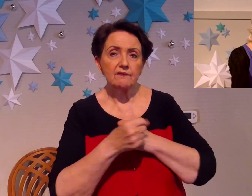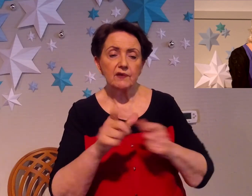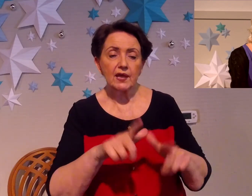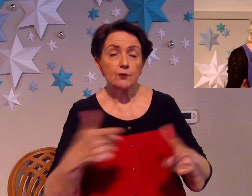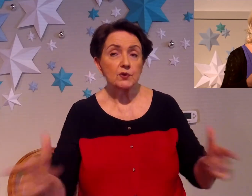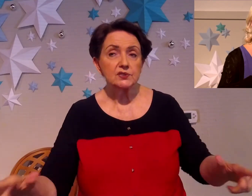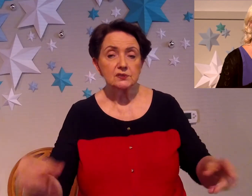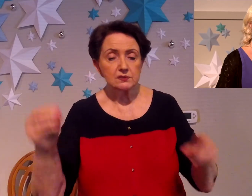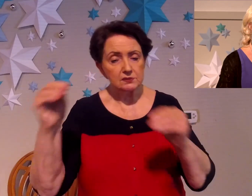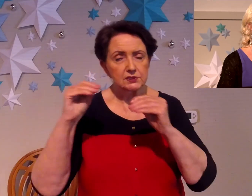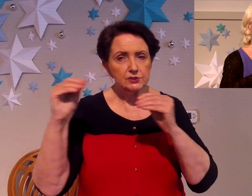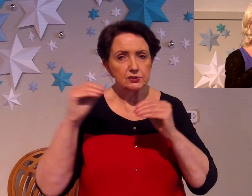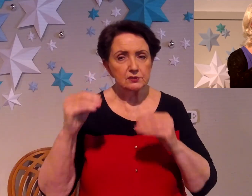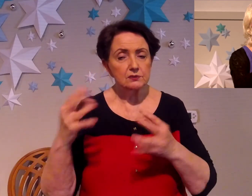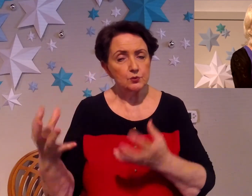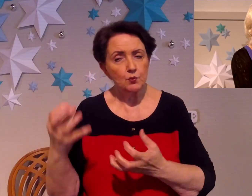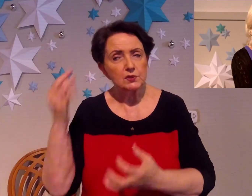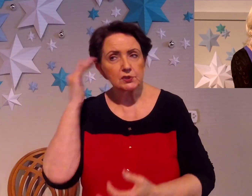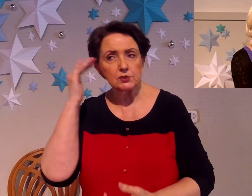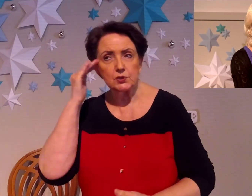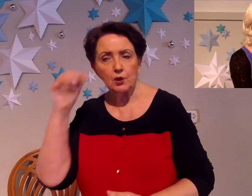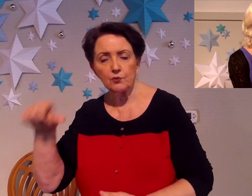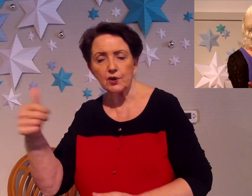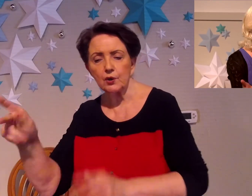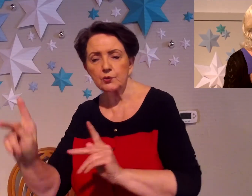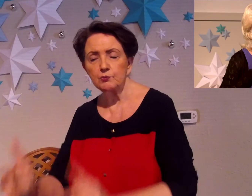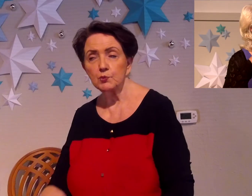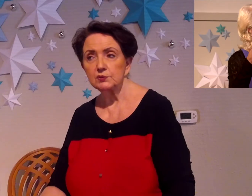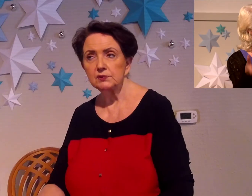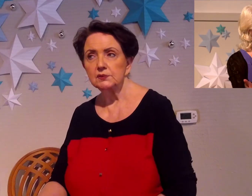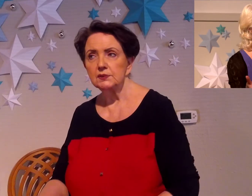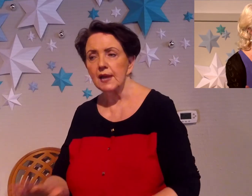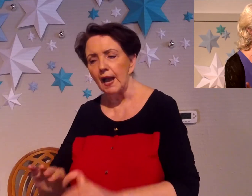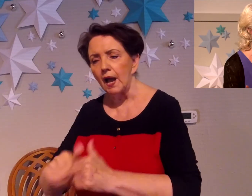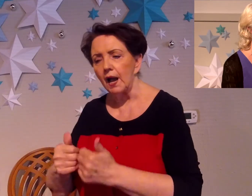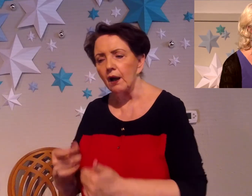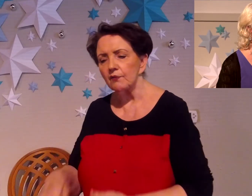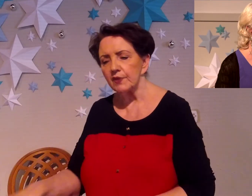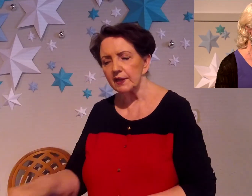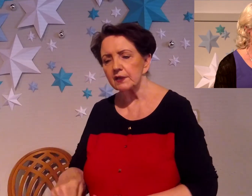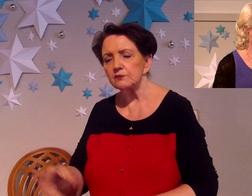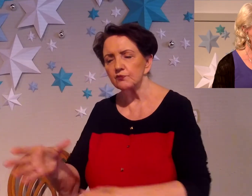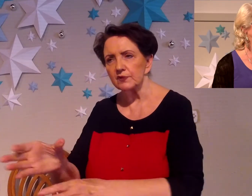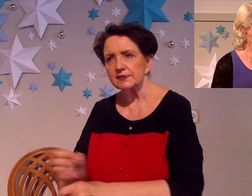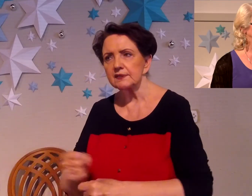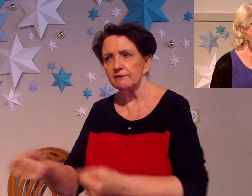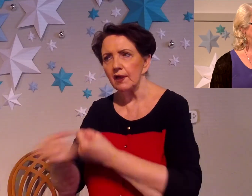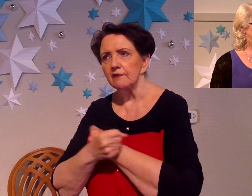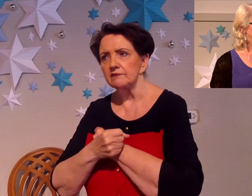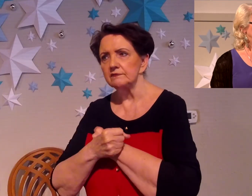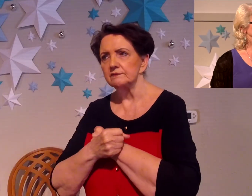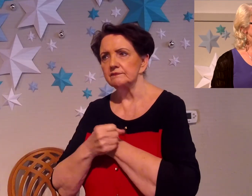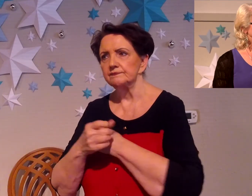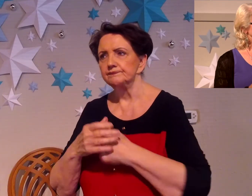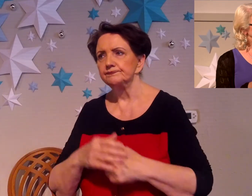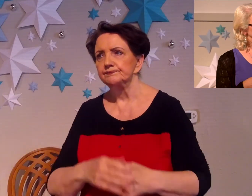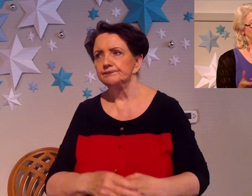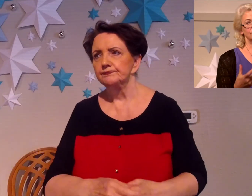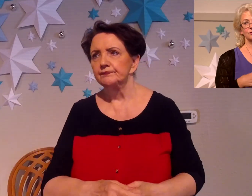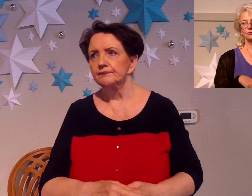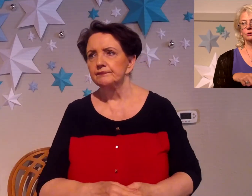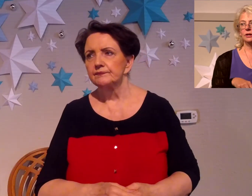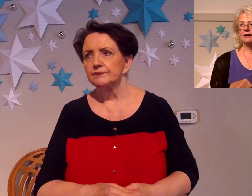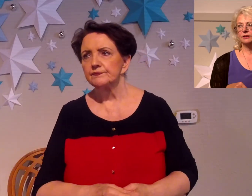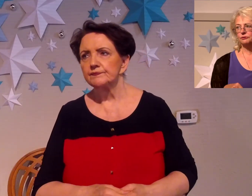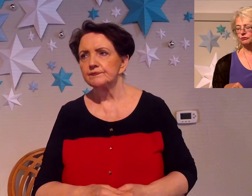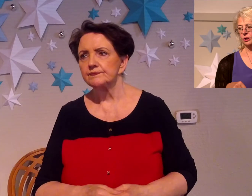to know the other person and know how they can receive love. And so do unto